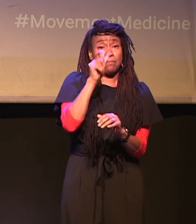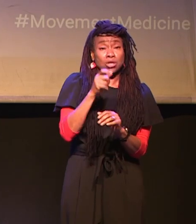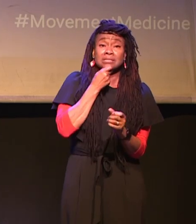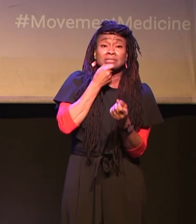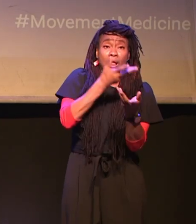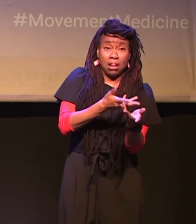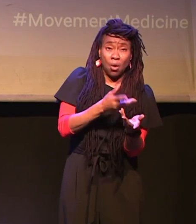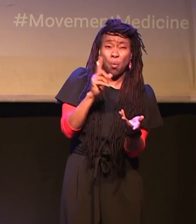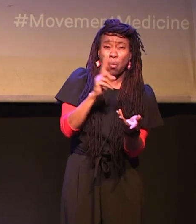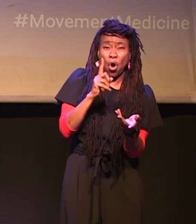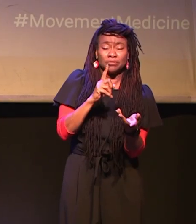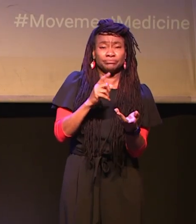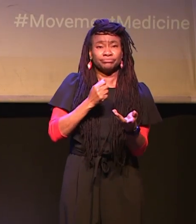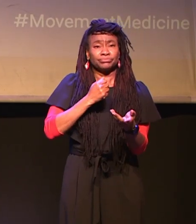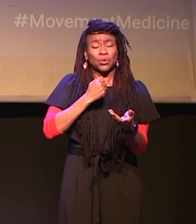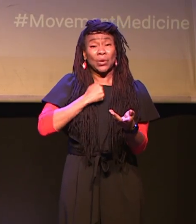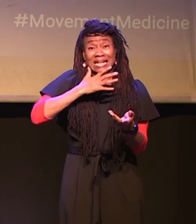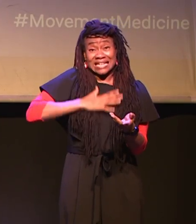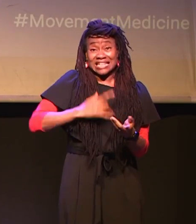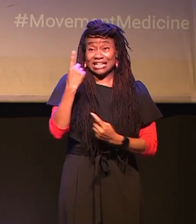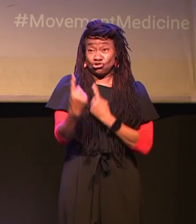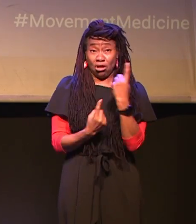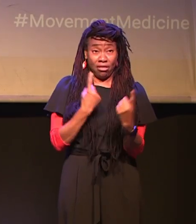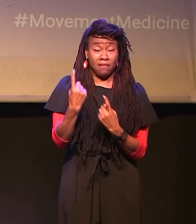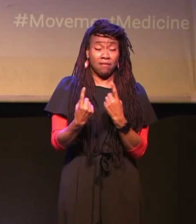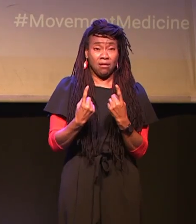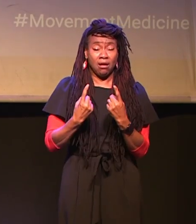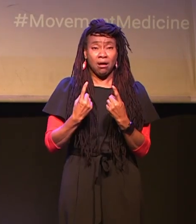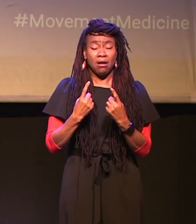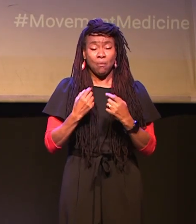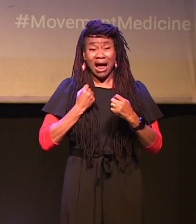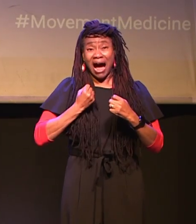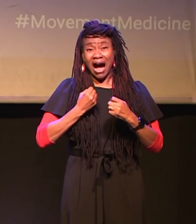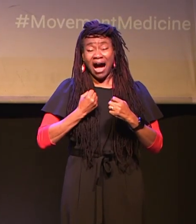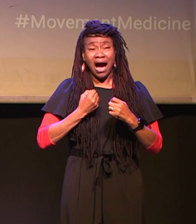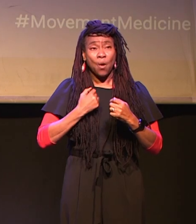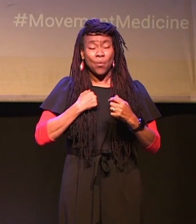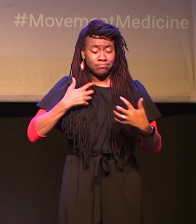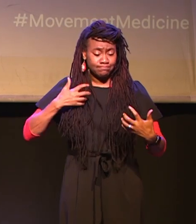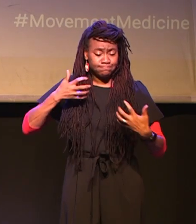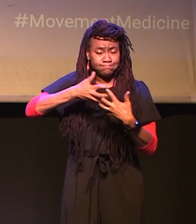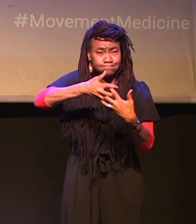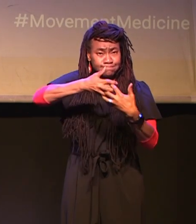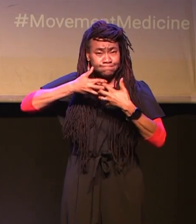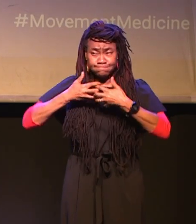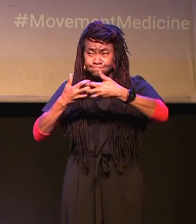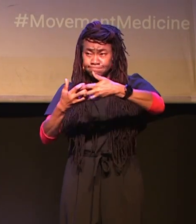there's a nuance here in our needing each other, in our connection and our